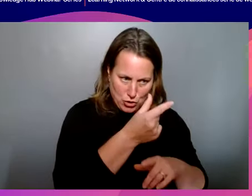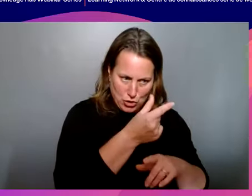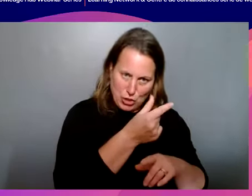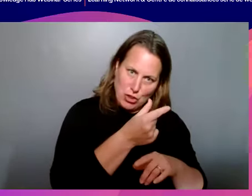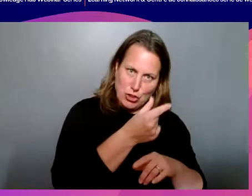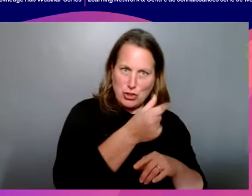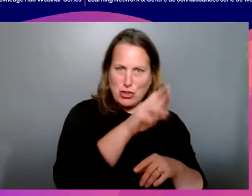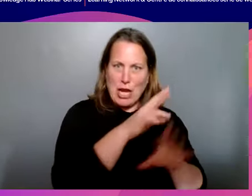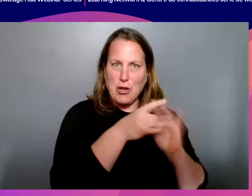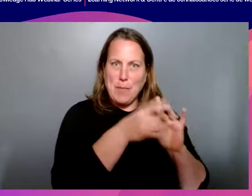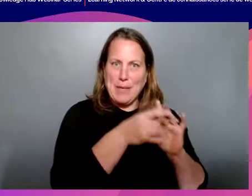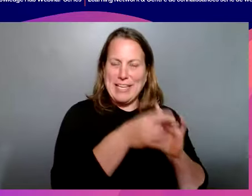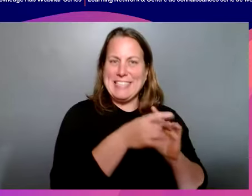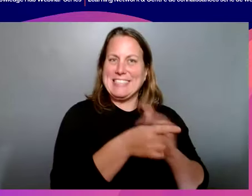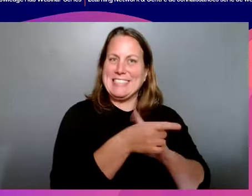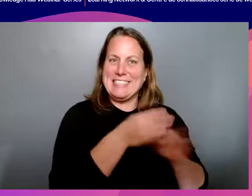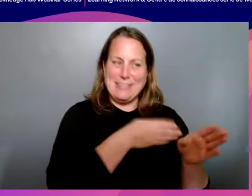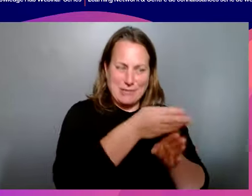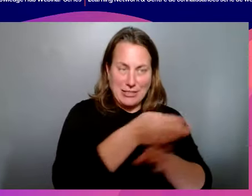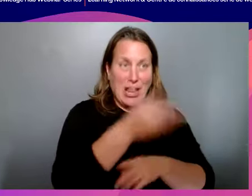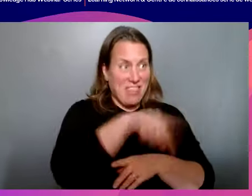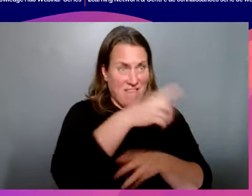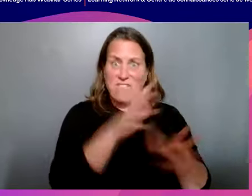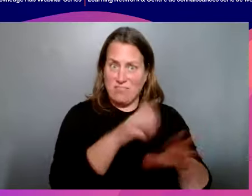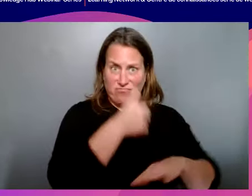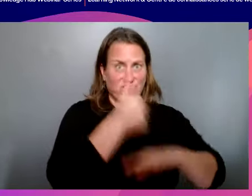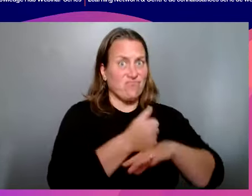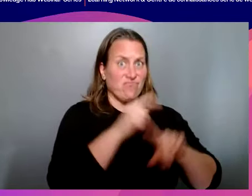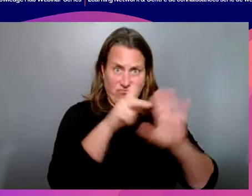to ensure that they've had policies that are truly